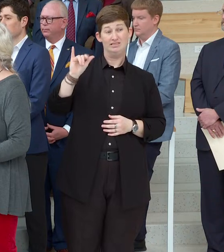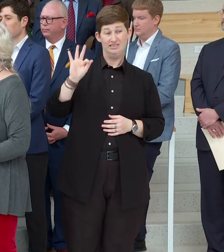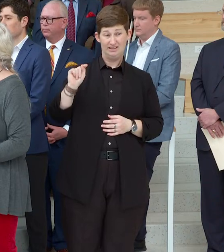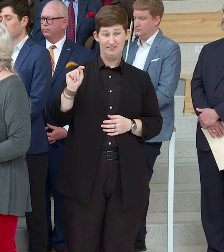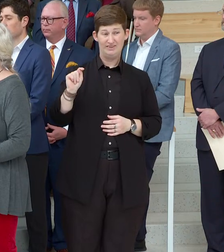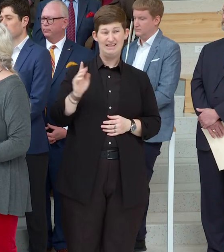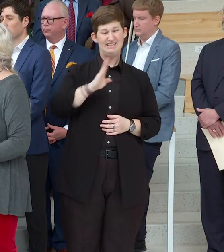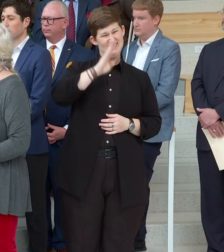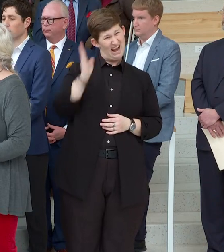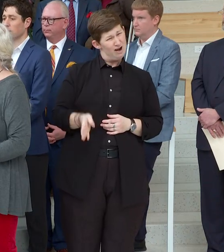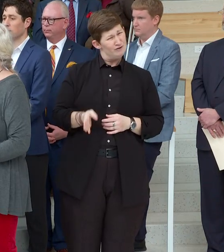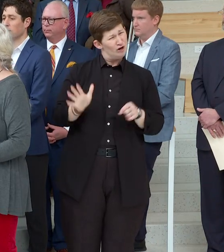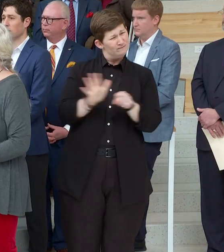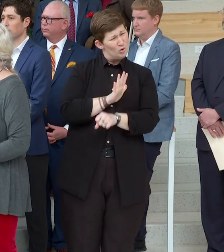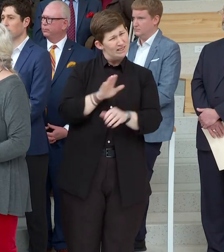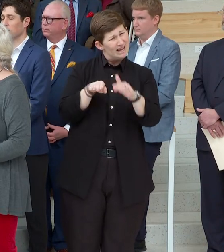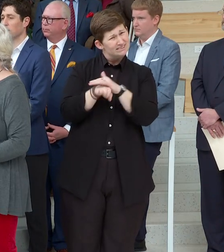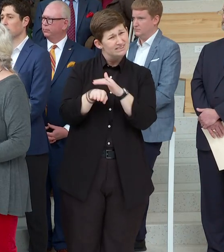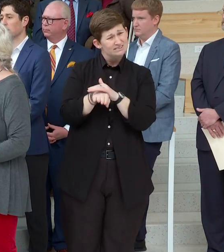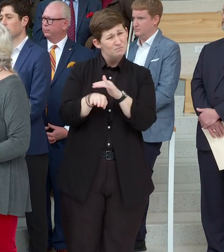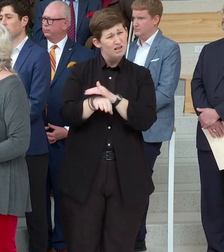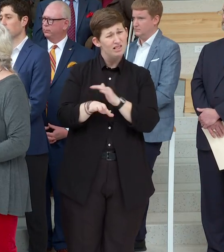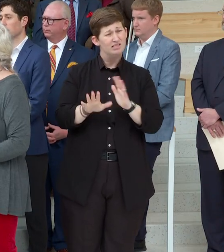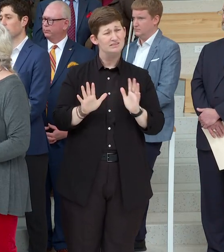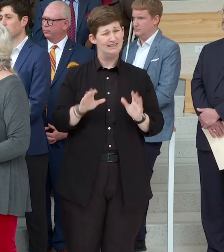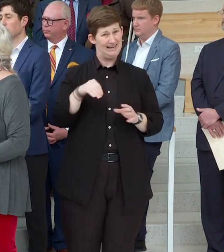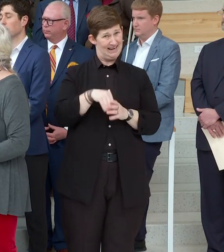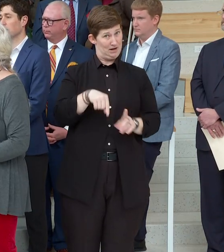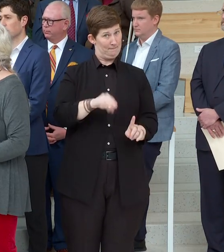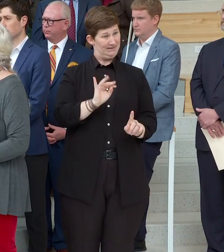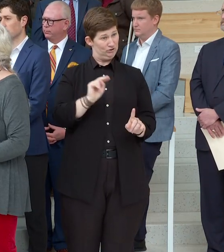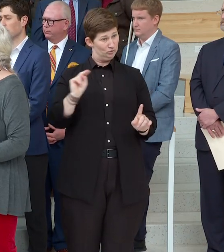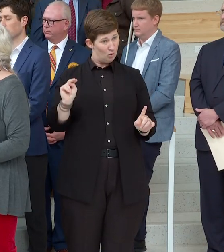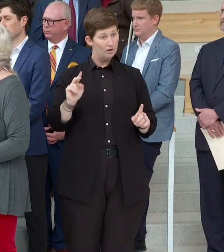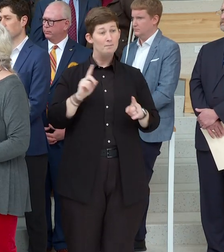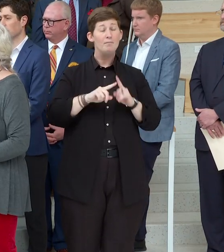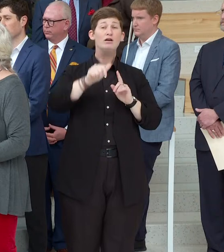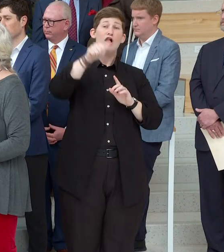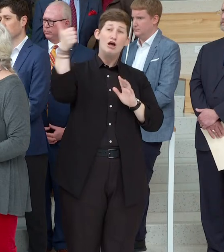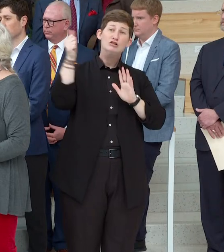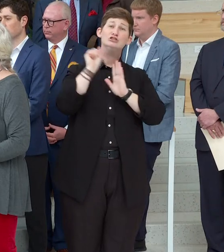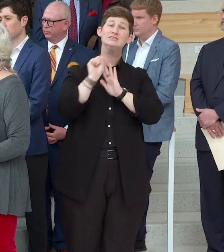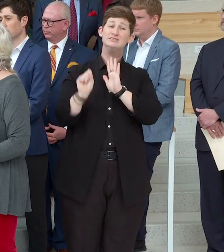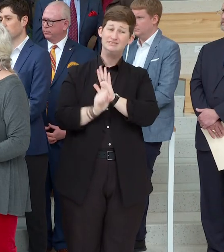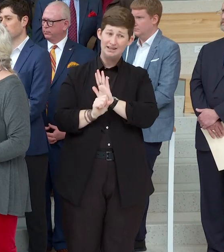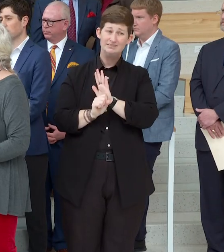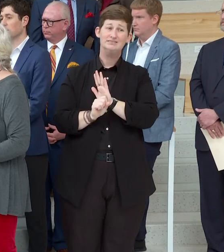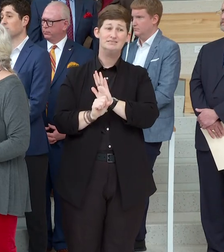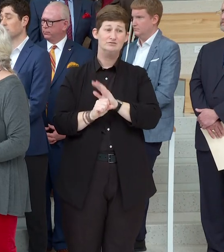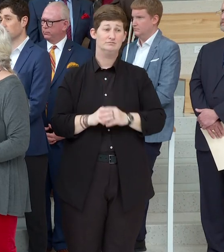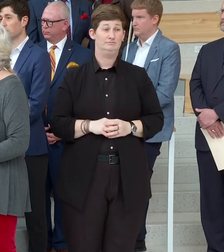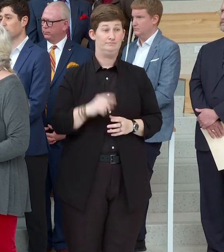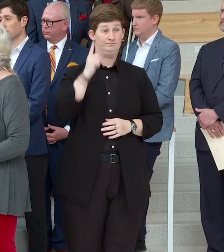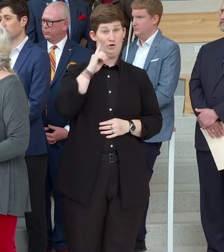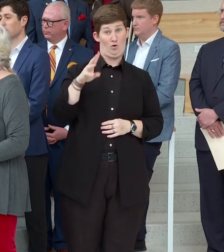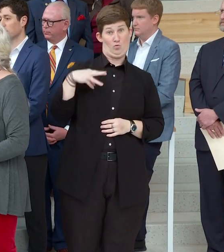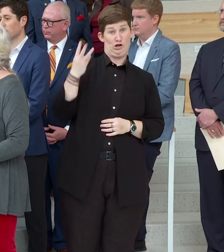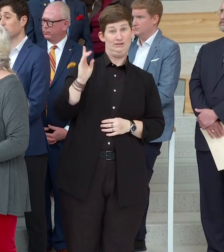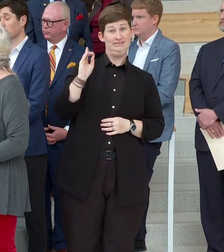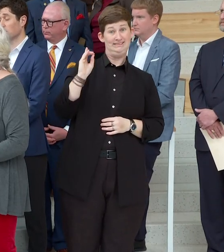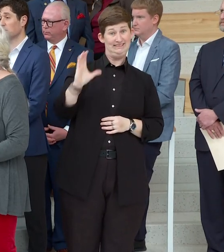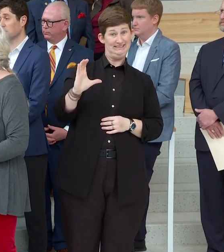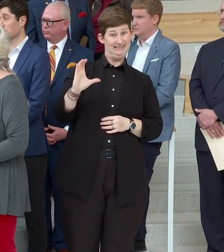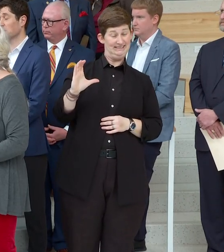Minnesota, but they do in several other states. For example, in Washington, D.C., I can get a wheelchair-accessible Uber in